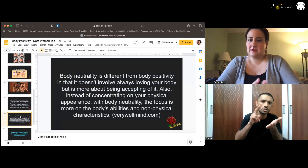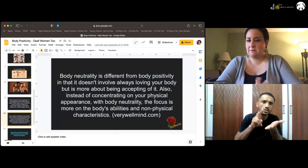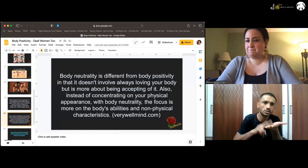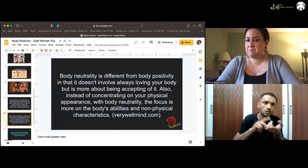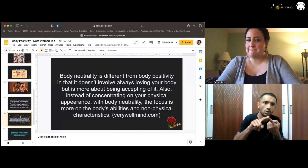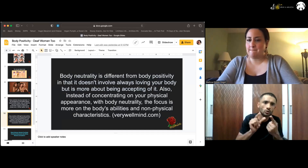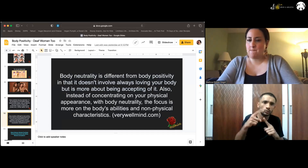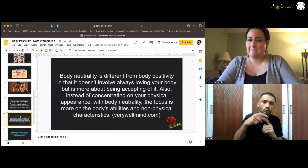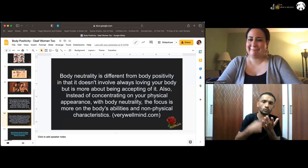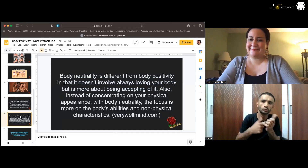then I understood.